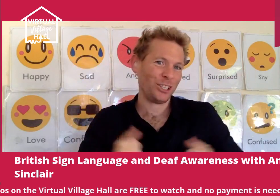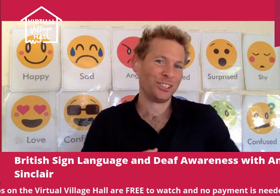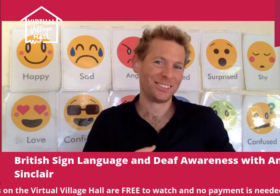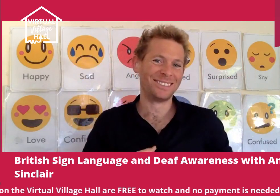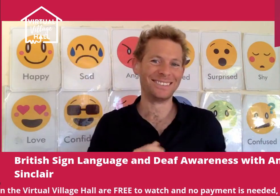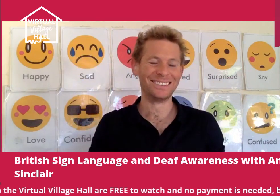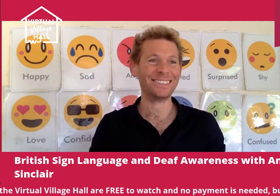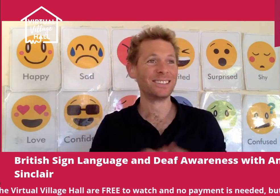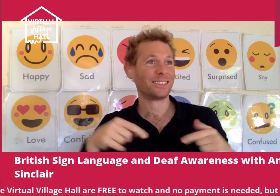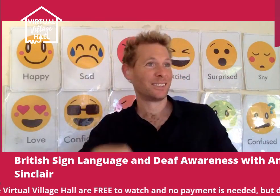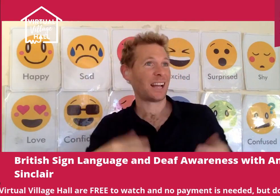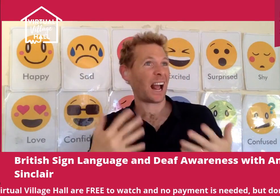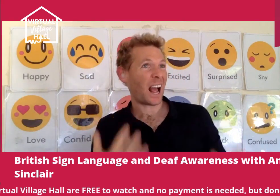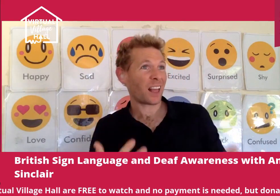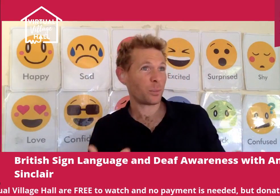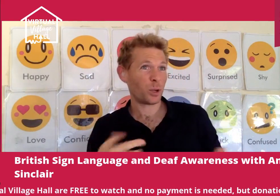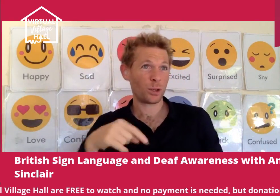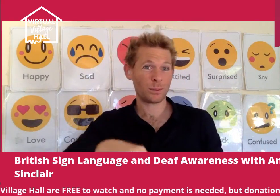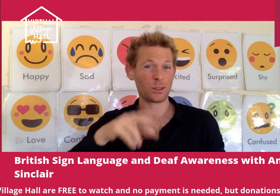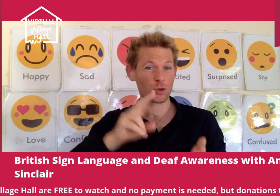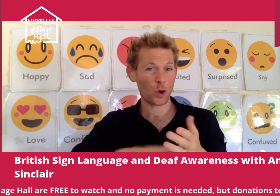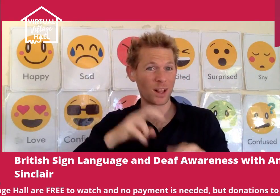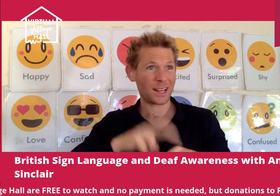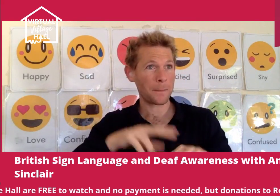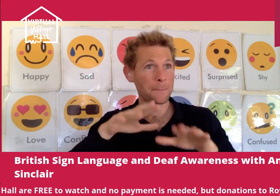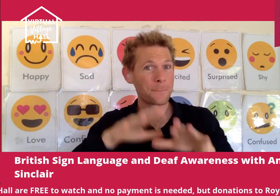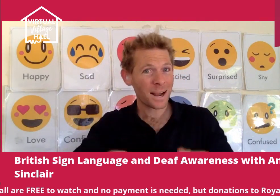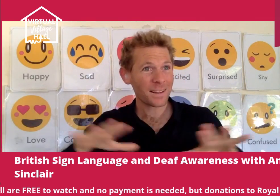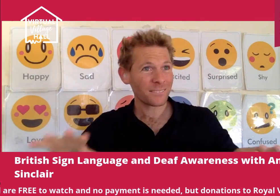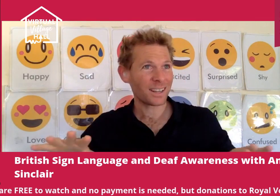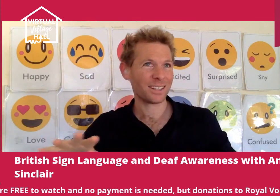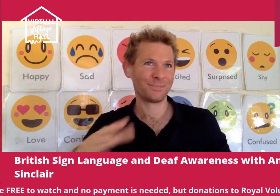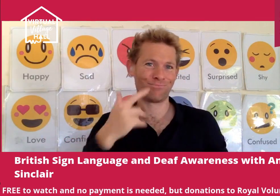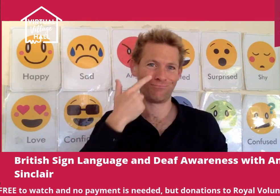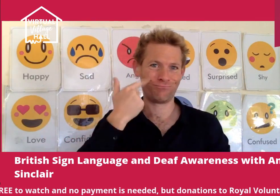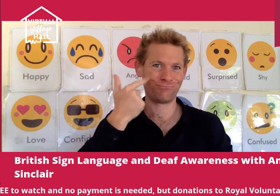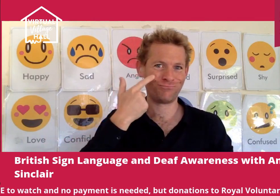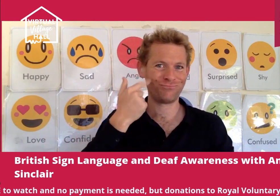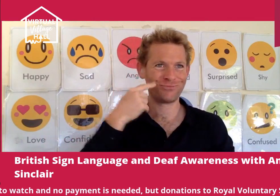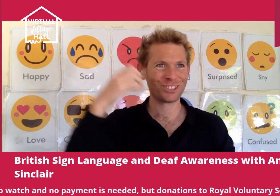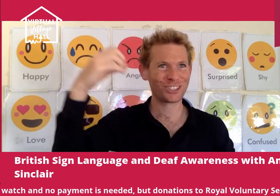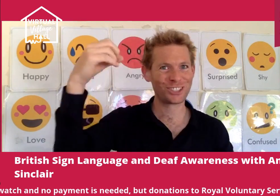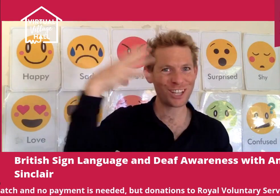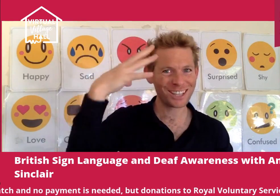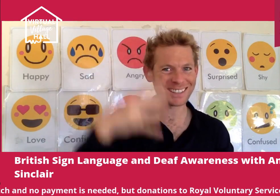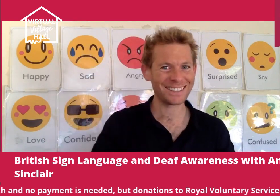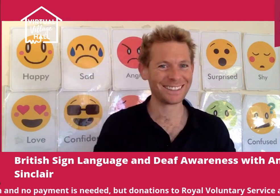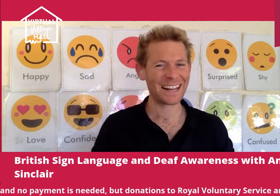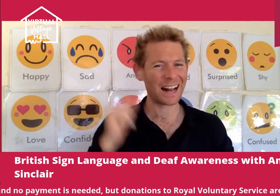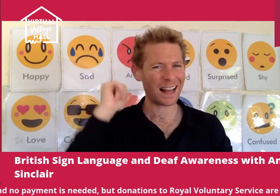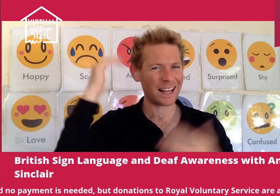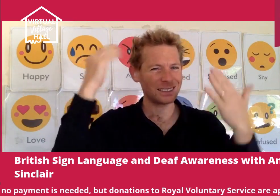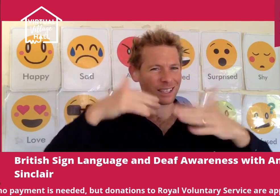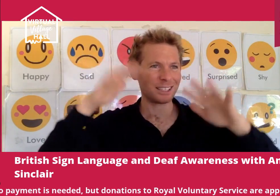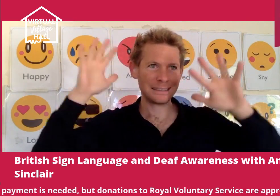We've got to talk about the weather, don't we? Because that's what we do. So I'm in Belfast, in Northern Ireland, and it is lovely.